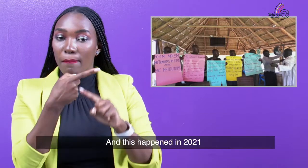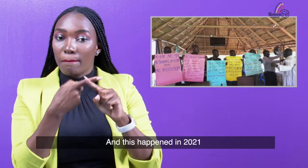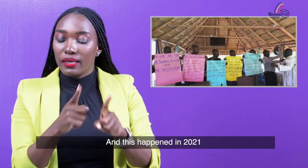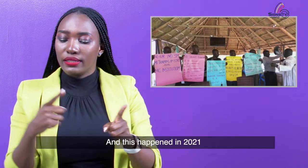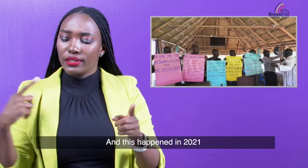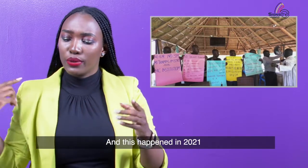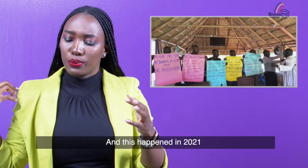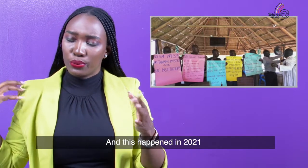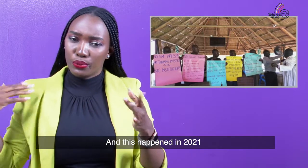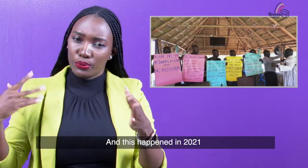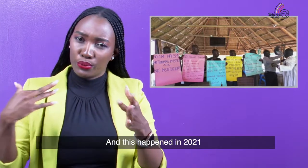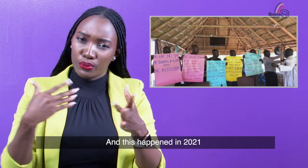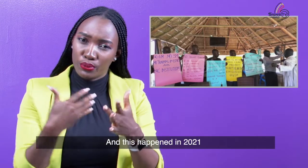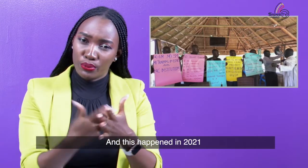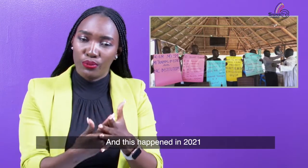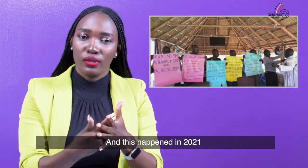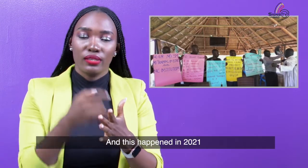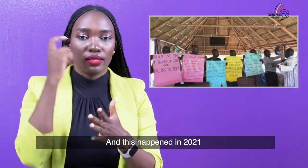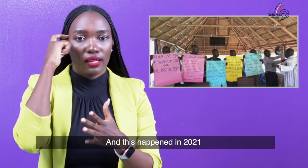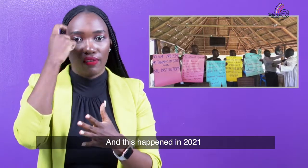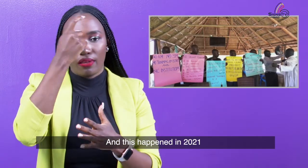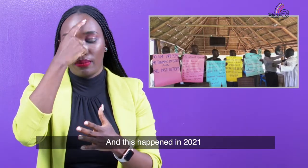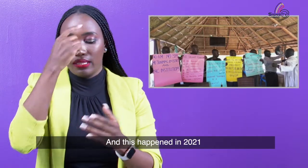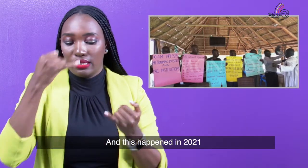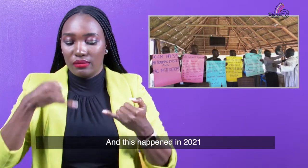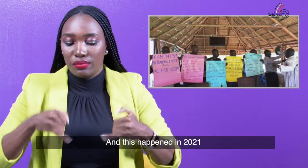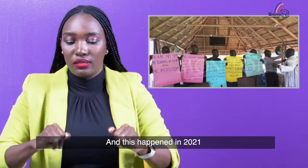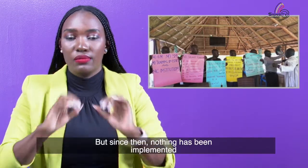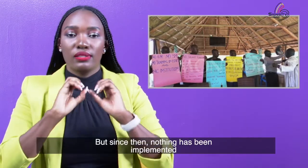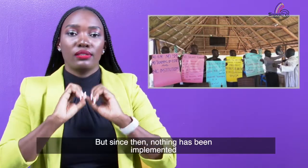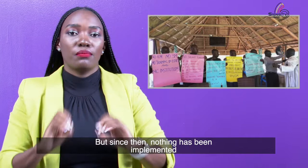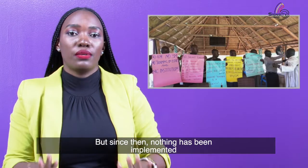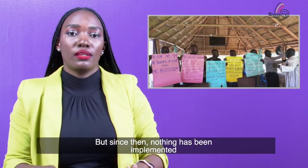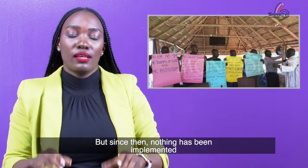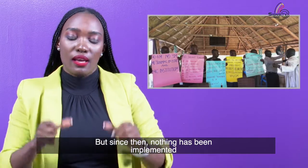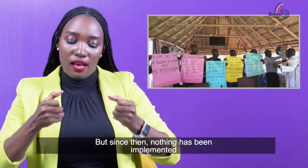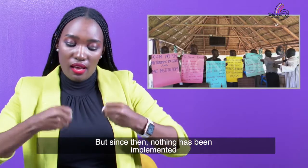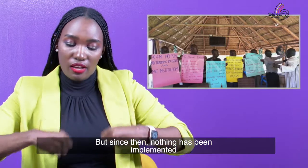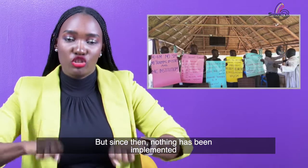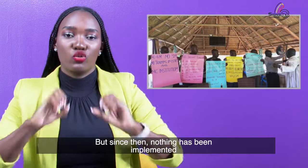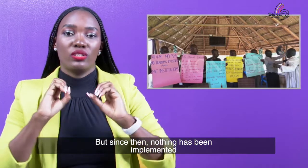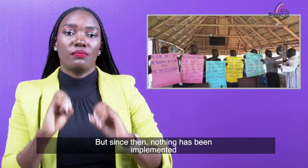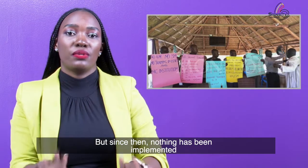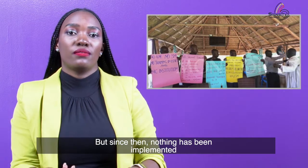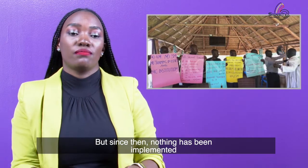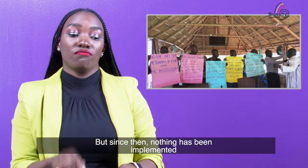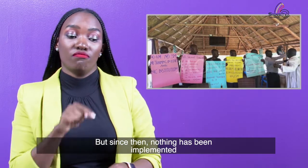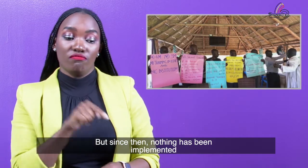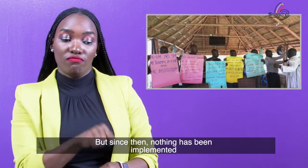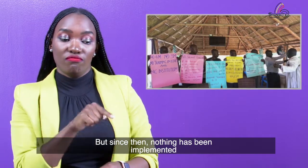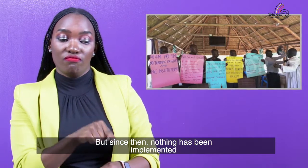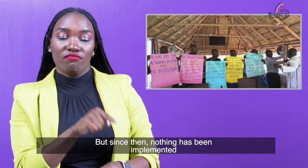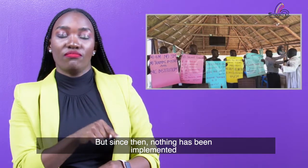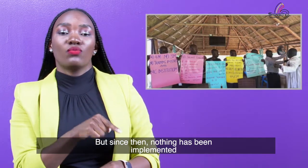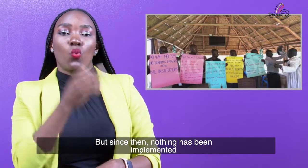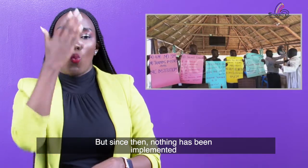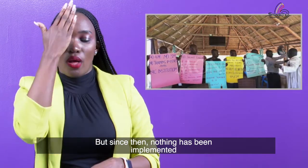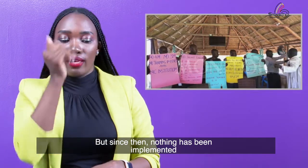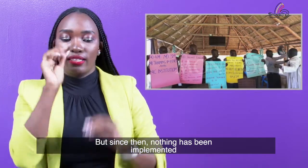And this happened in 2021. But since then, nothing has been implemented.